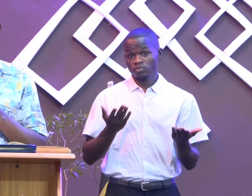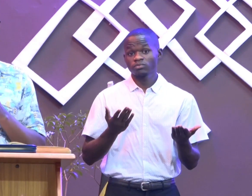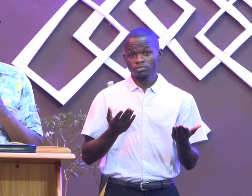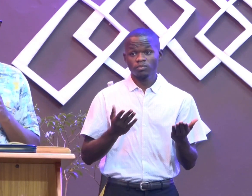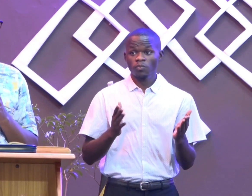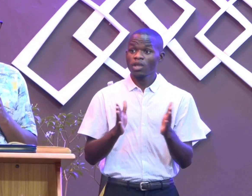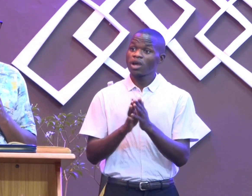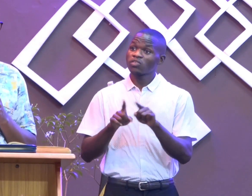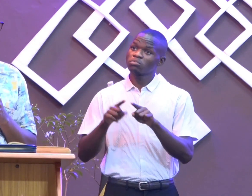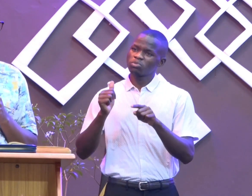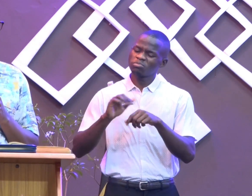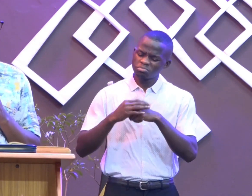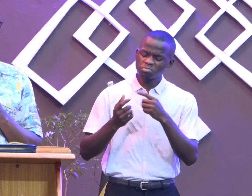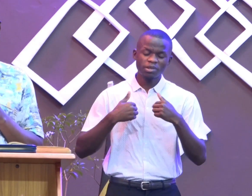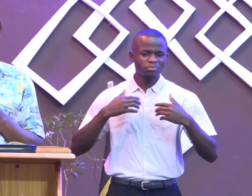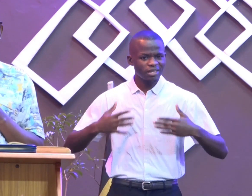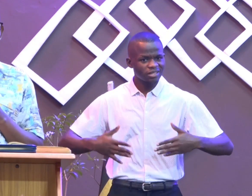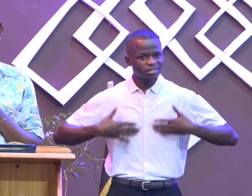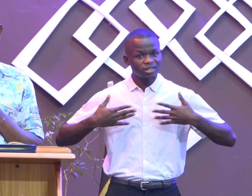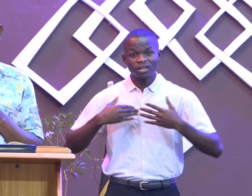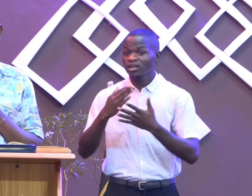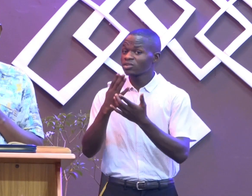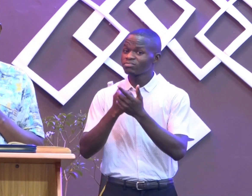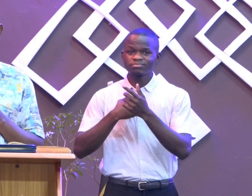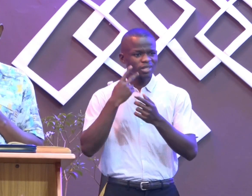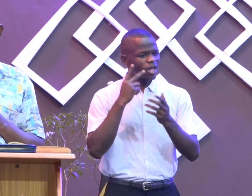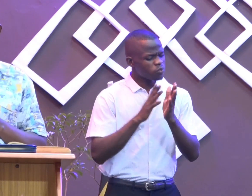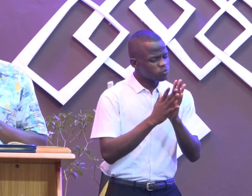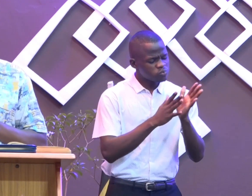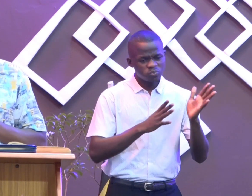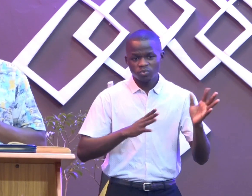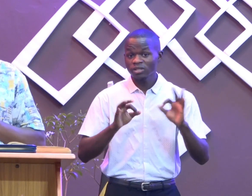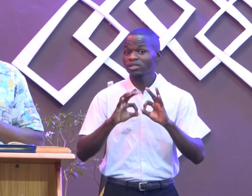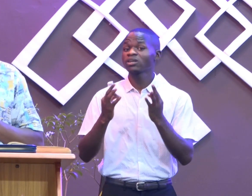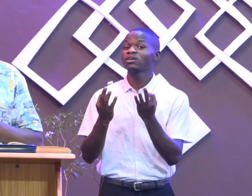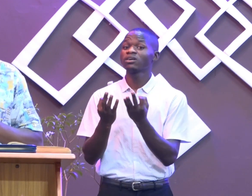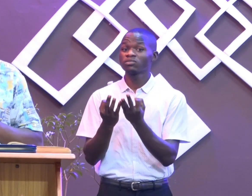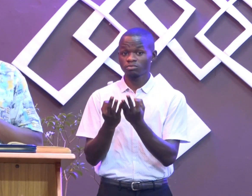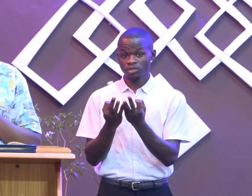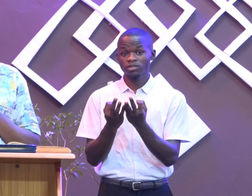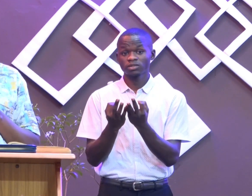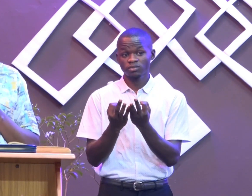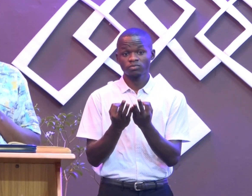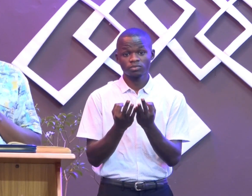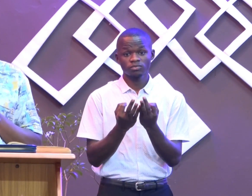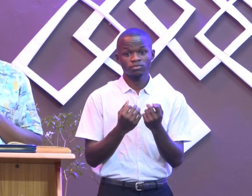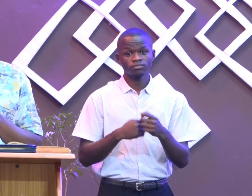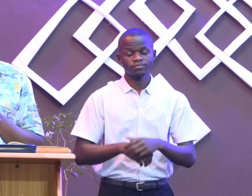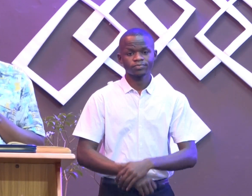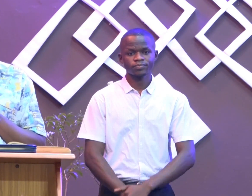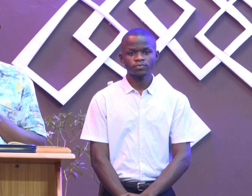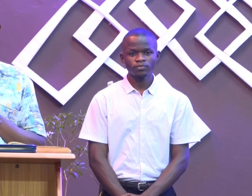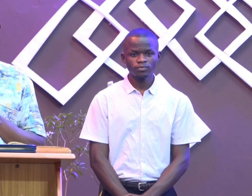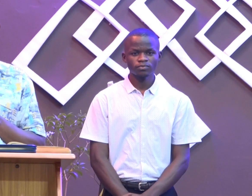Era nga nze bansanyusa nnyo nga ndaba famire etuukiridde. And they always mail me because I see a family that